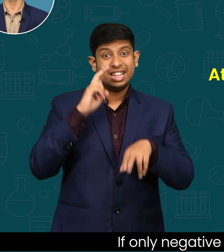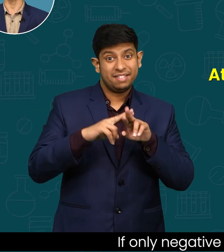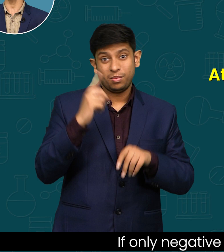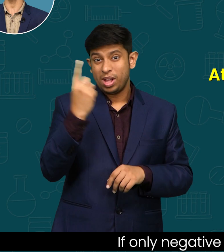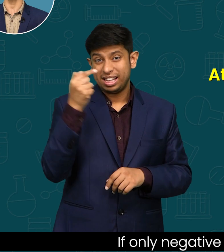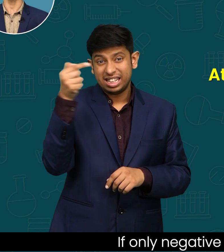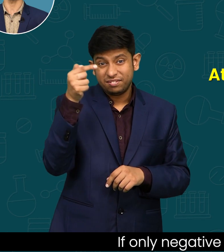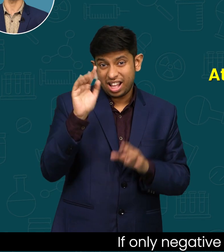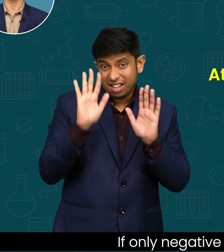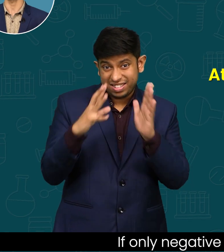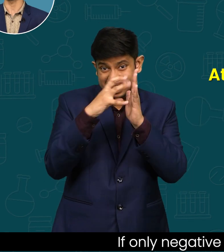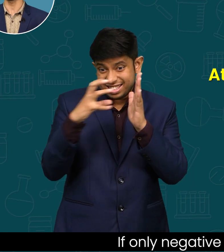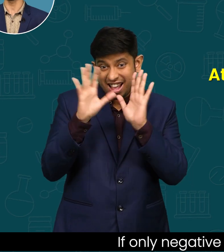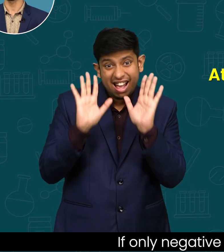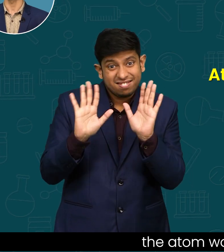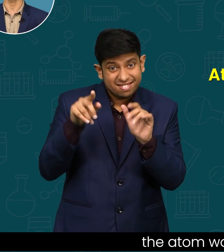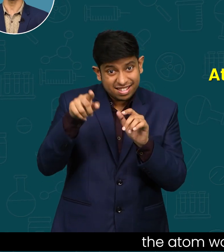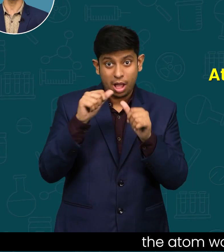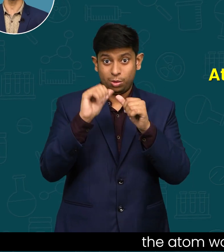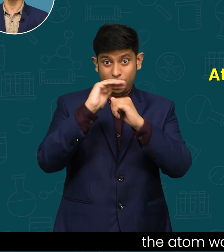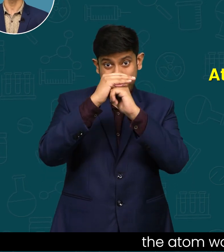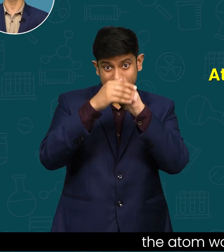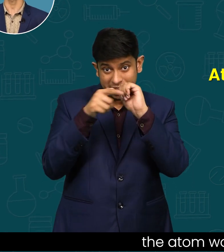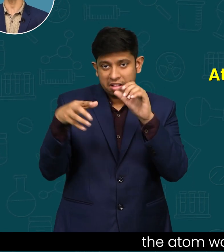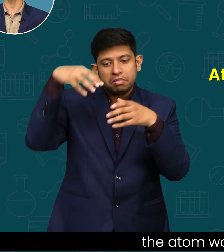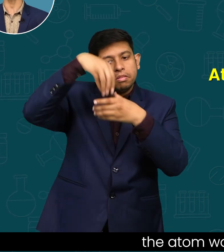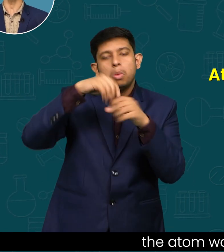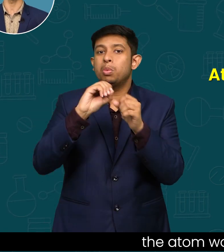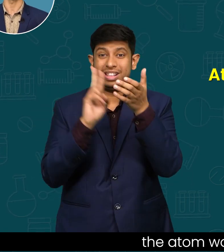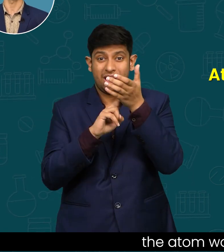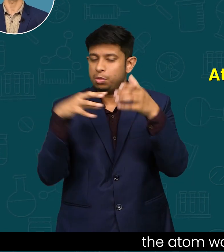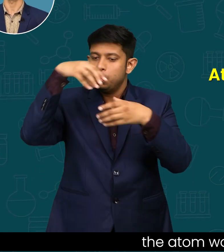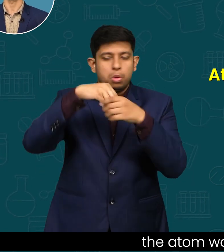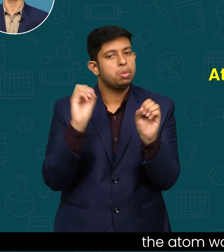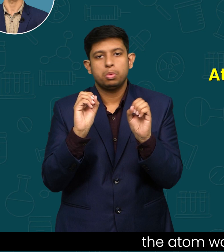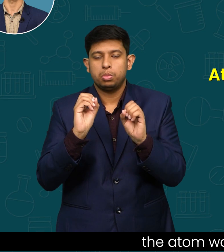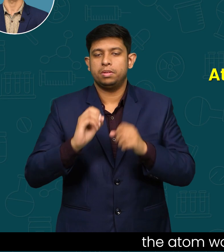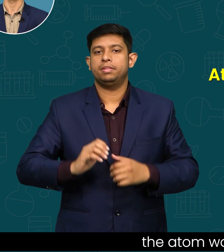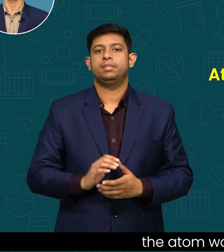If only negative charges were present, the atom would not be neutral.